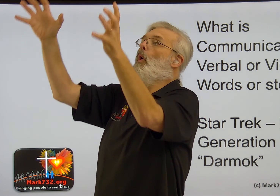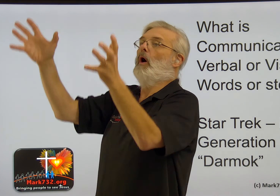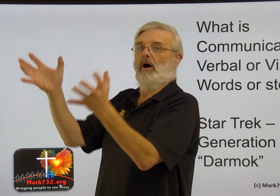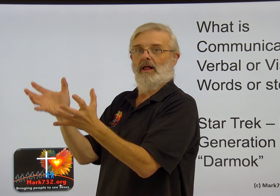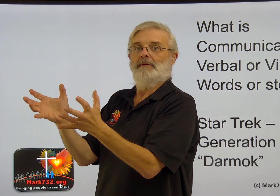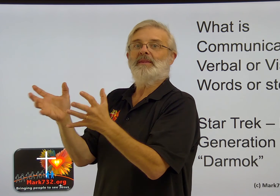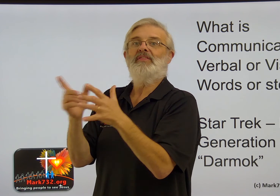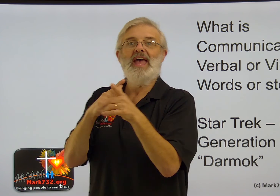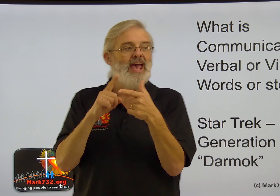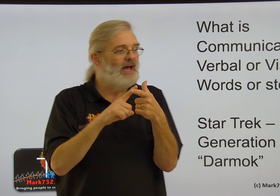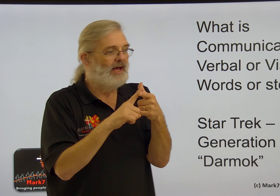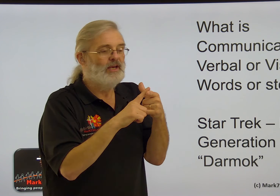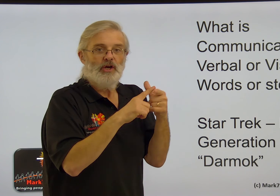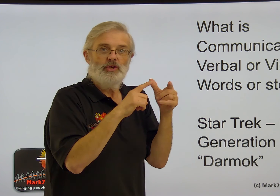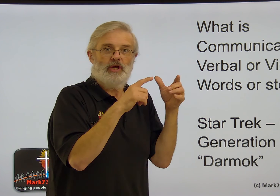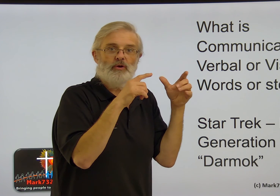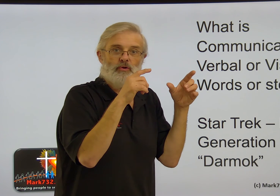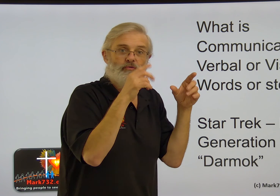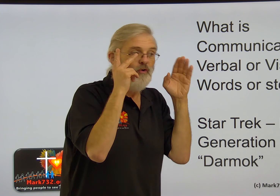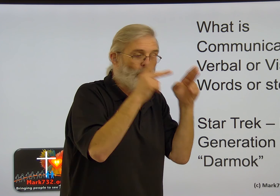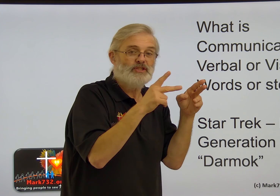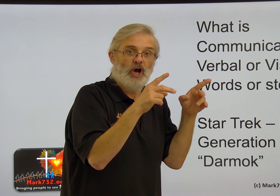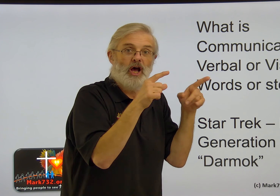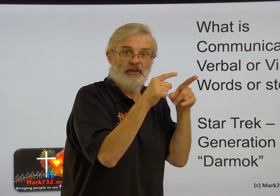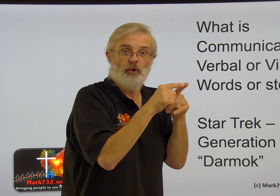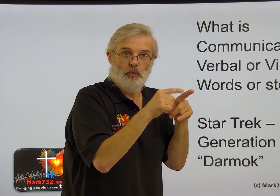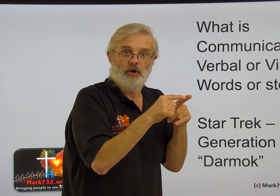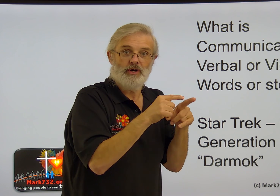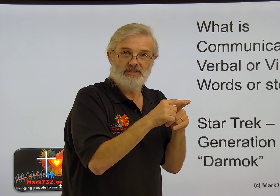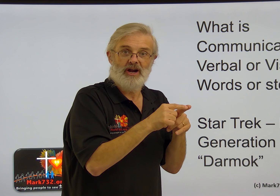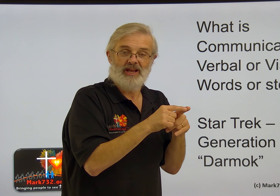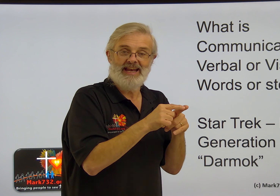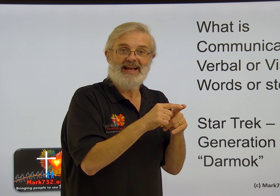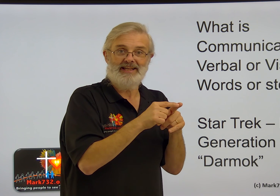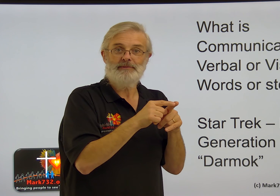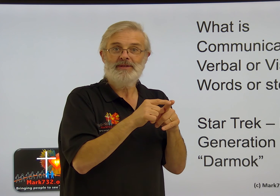whole. Then you can focus on the words that are connected.